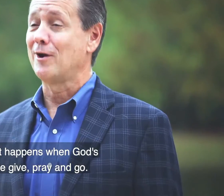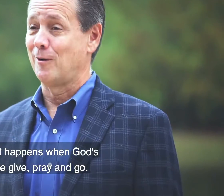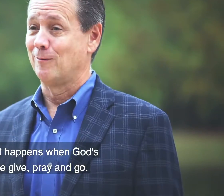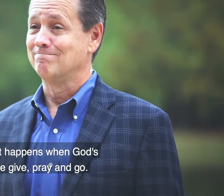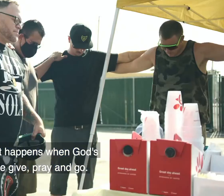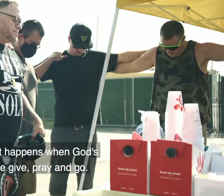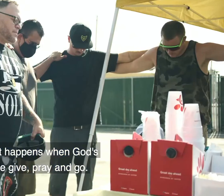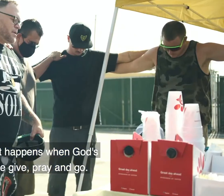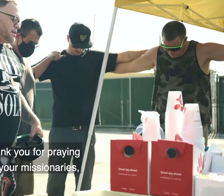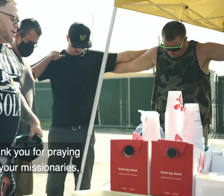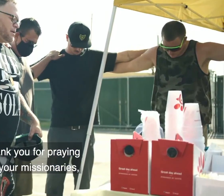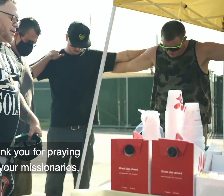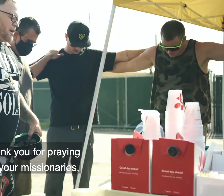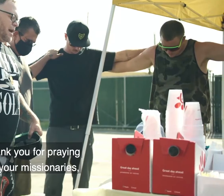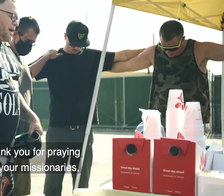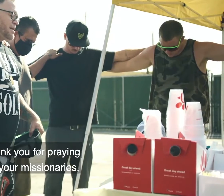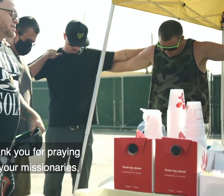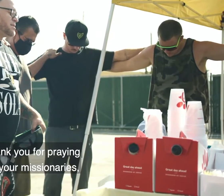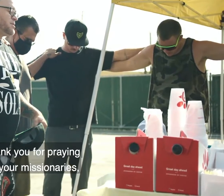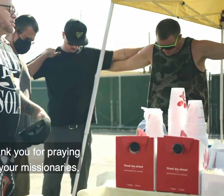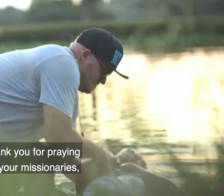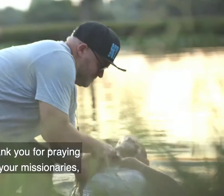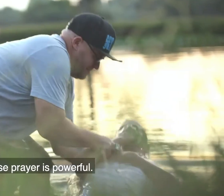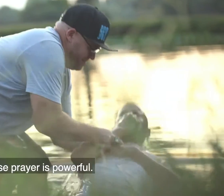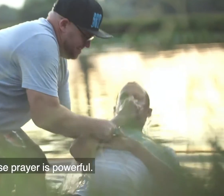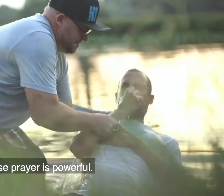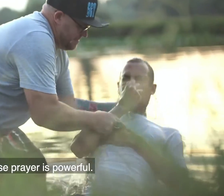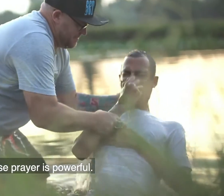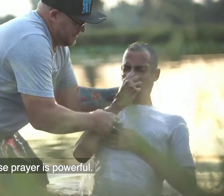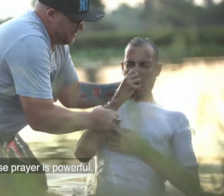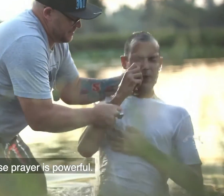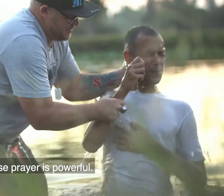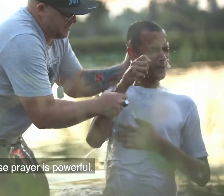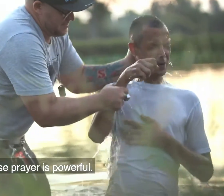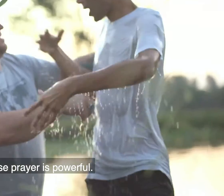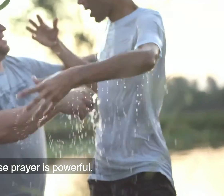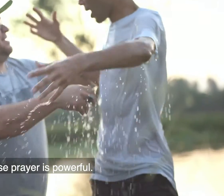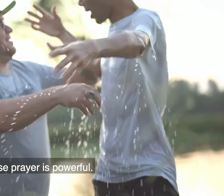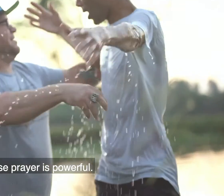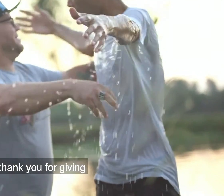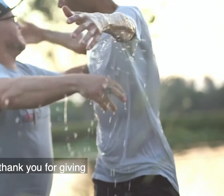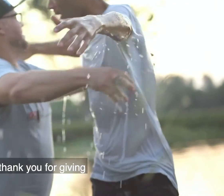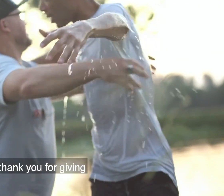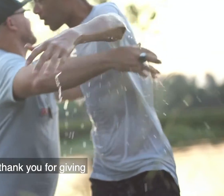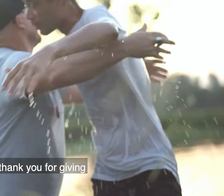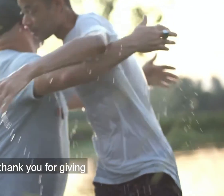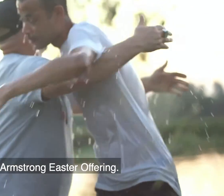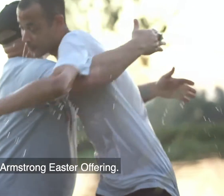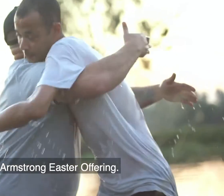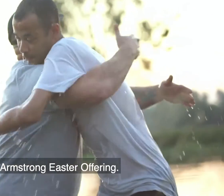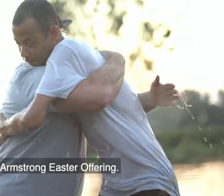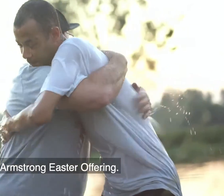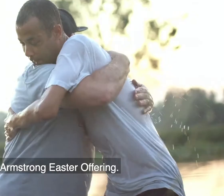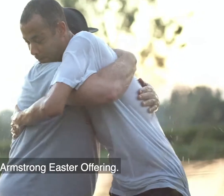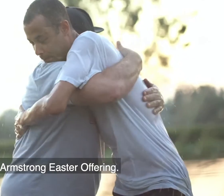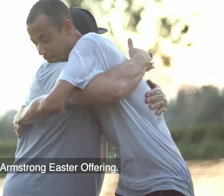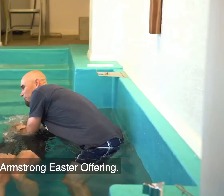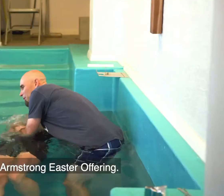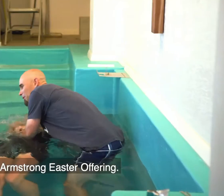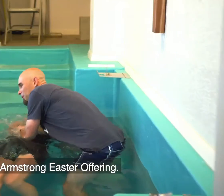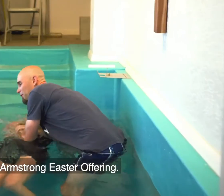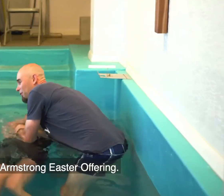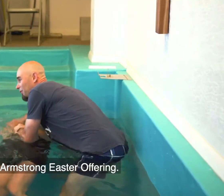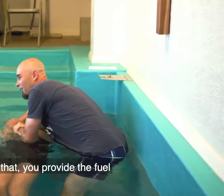go. Thank you for praying for your missionaries, because prayer is powerful. And thank you for giving to the Annie Armstrong Easter